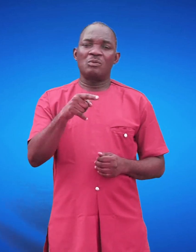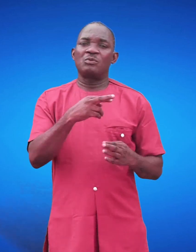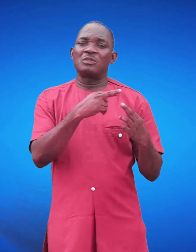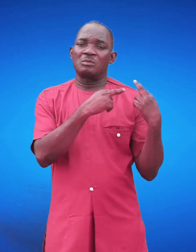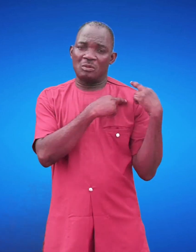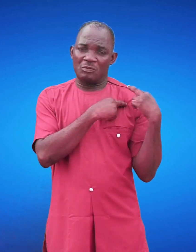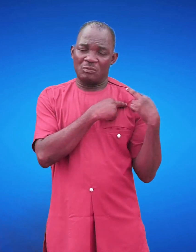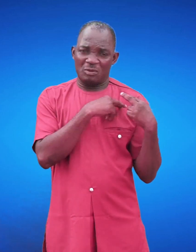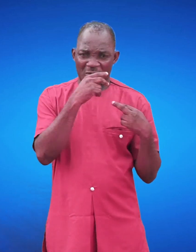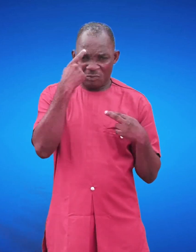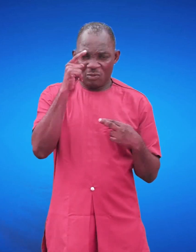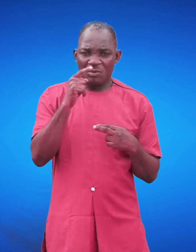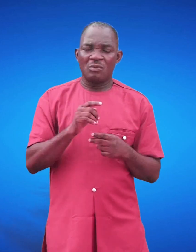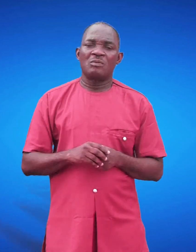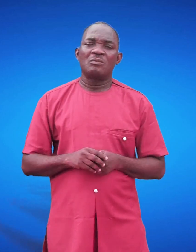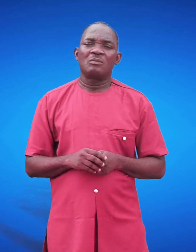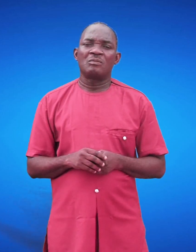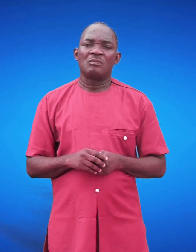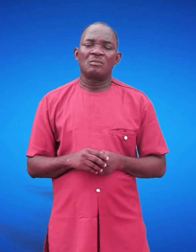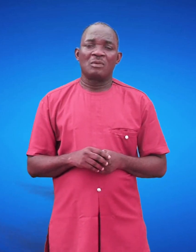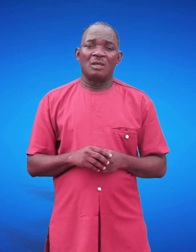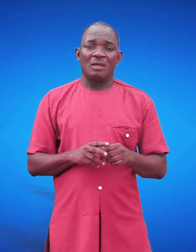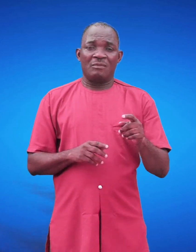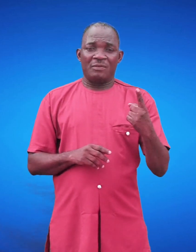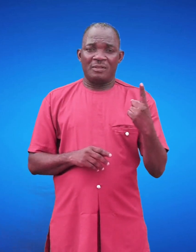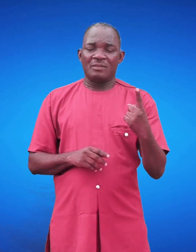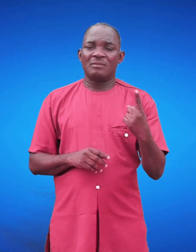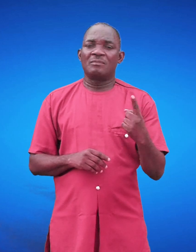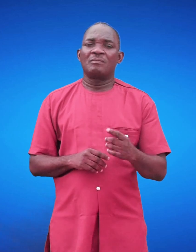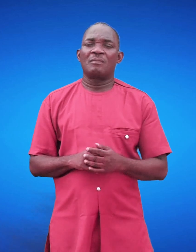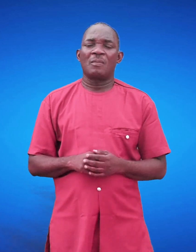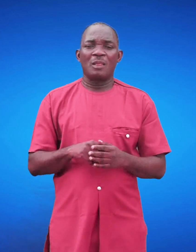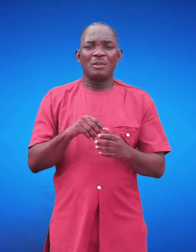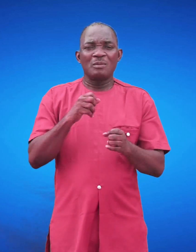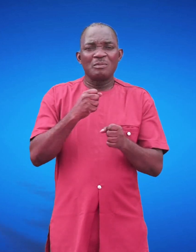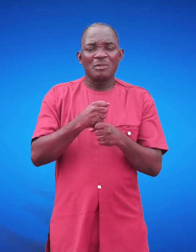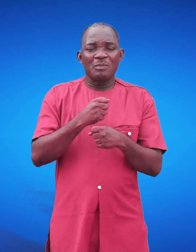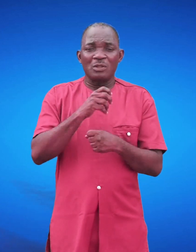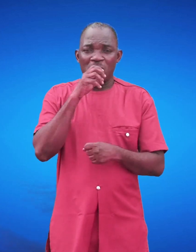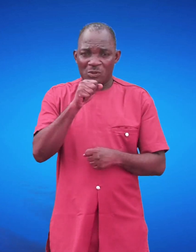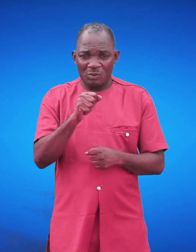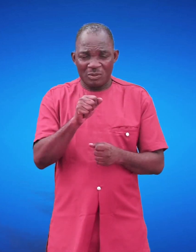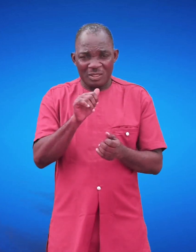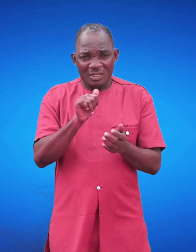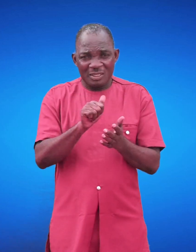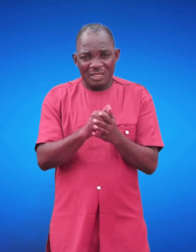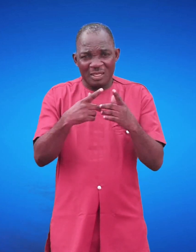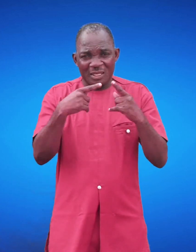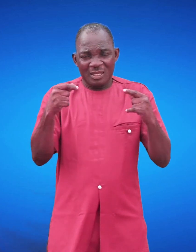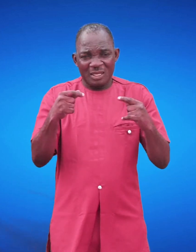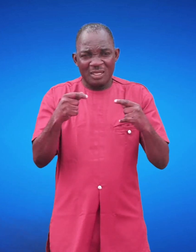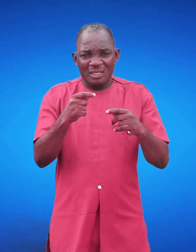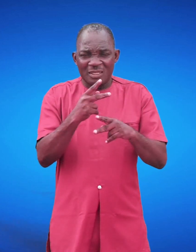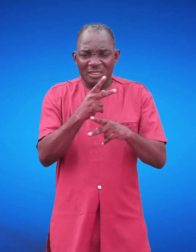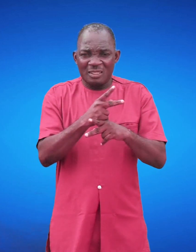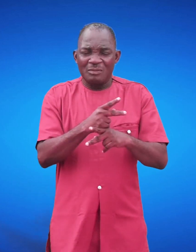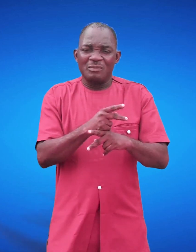responsible for 1. Making sure these cards are kept safe.